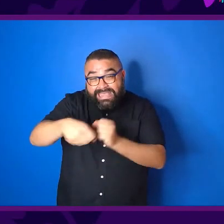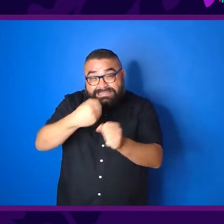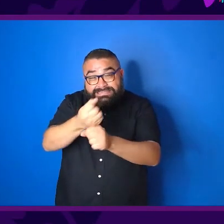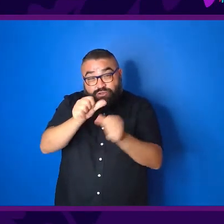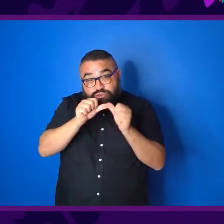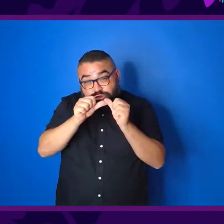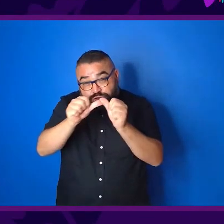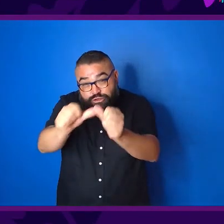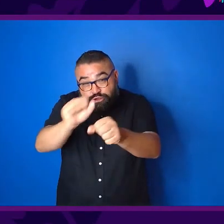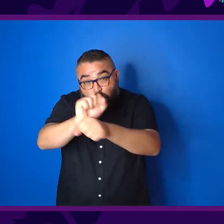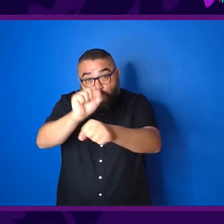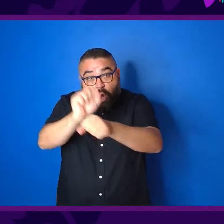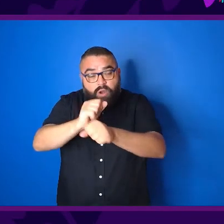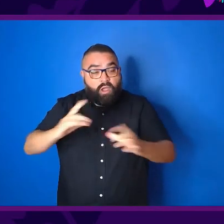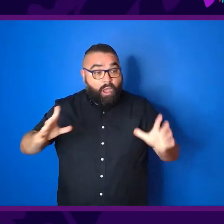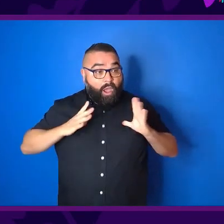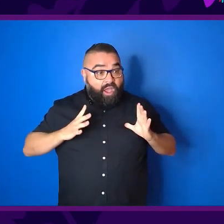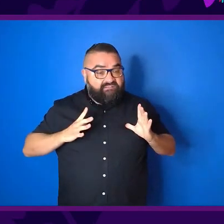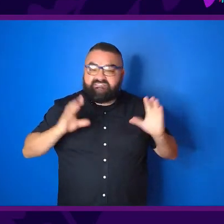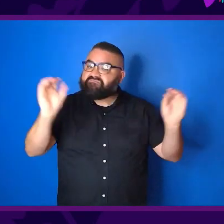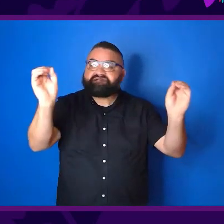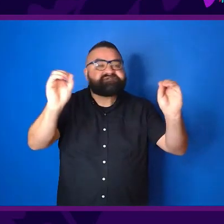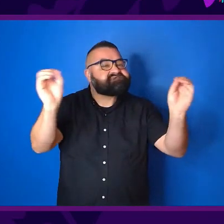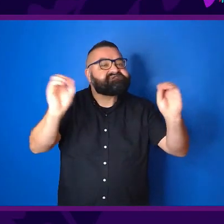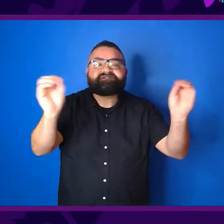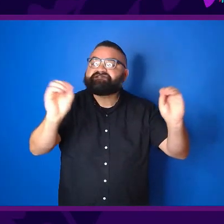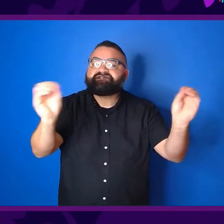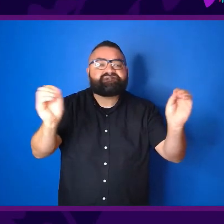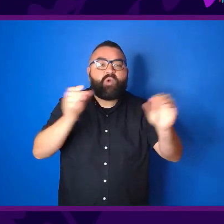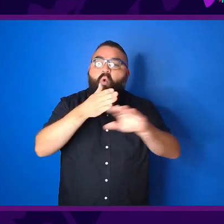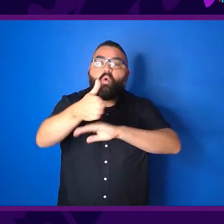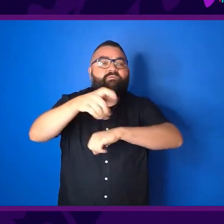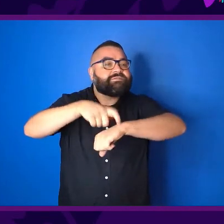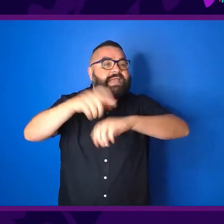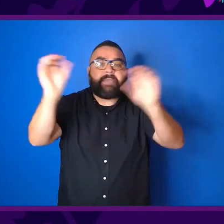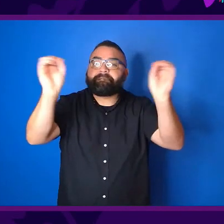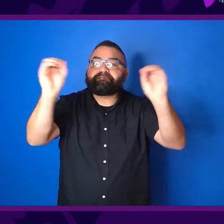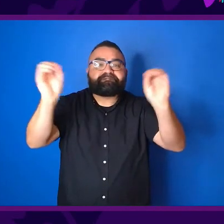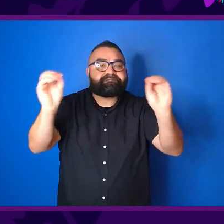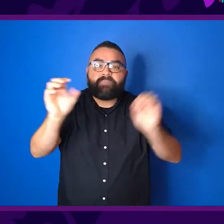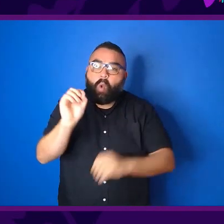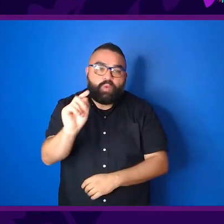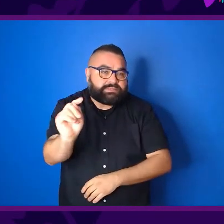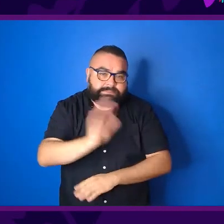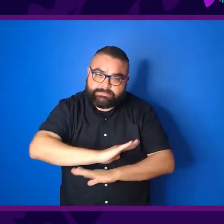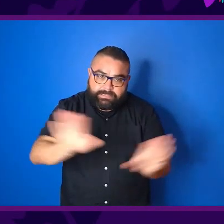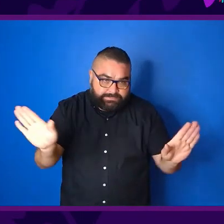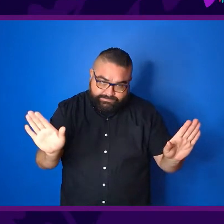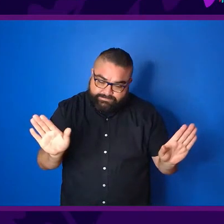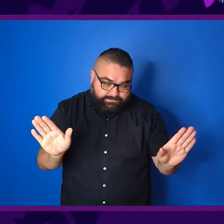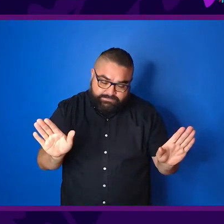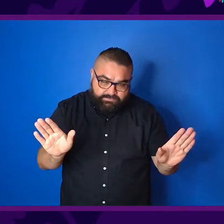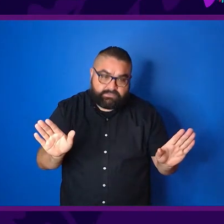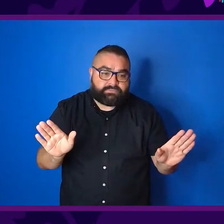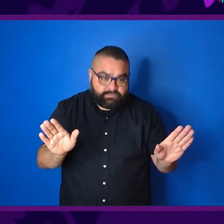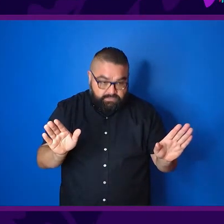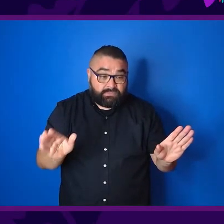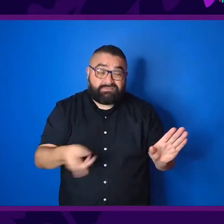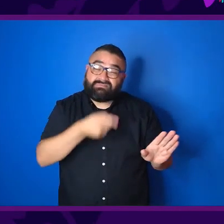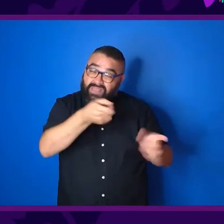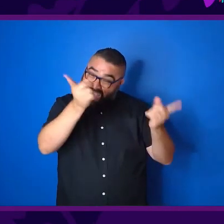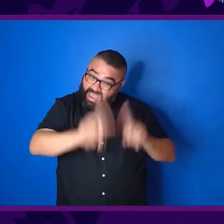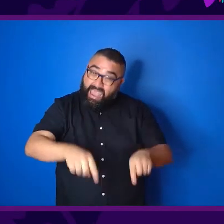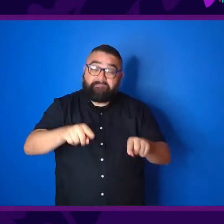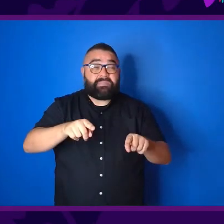day off, without overtime pay. His wife was permanently disabled on the job